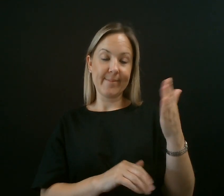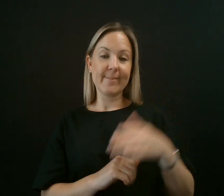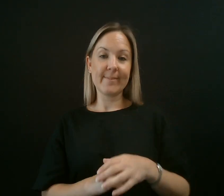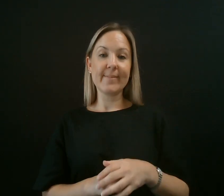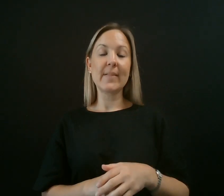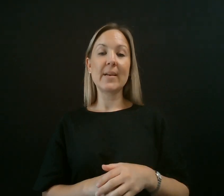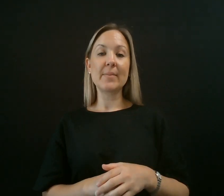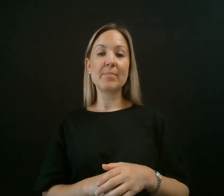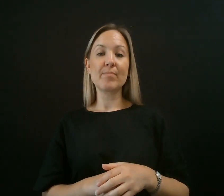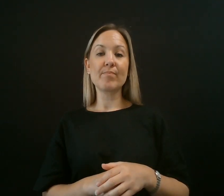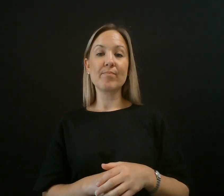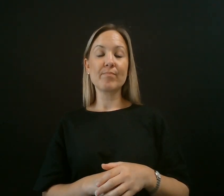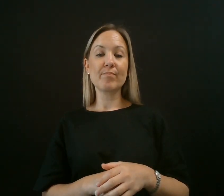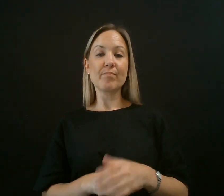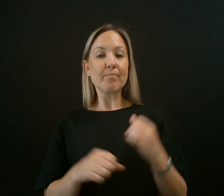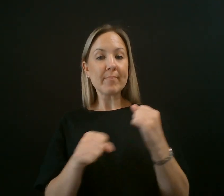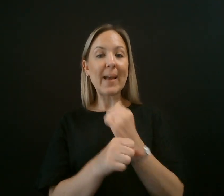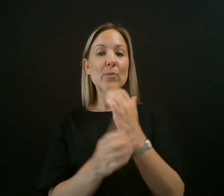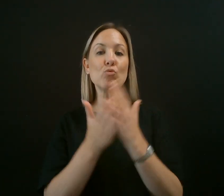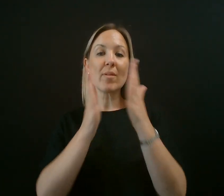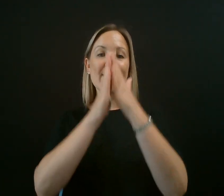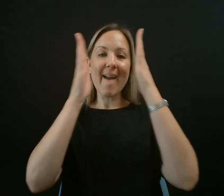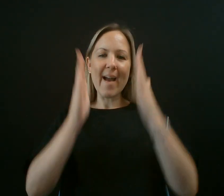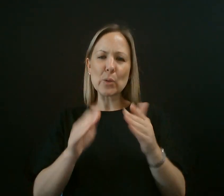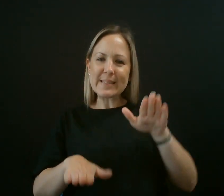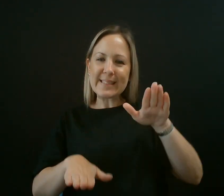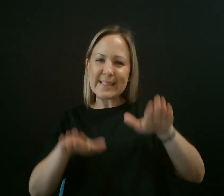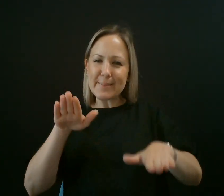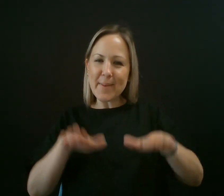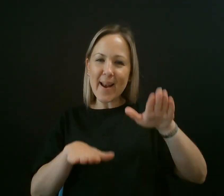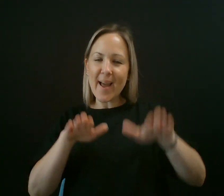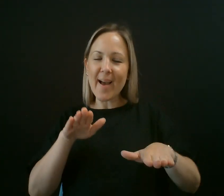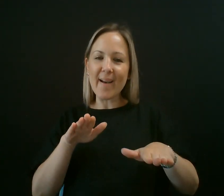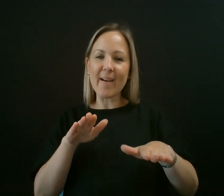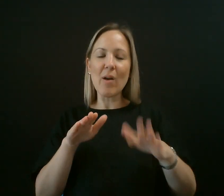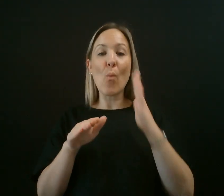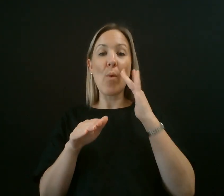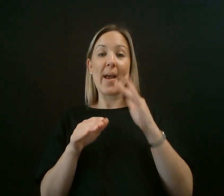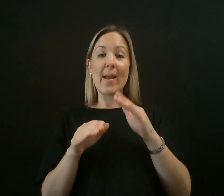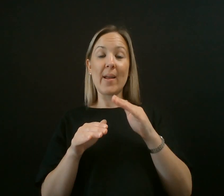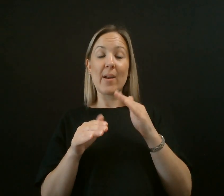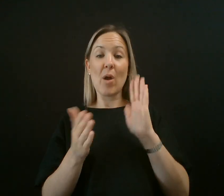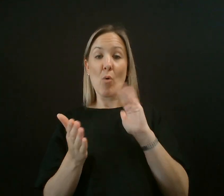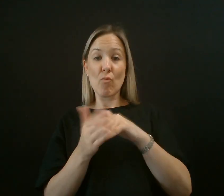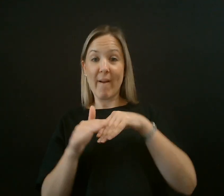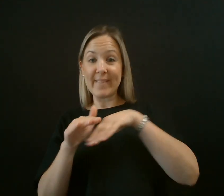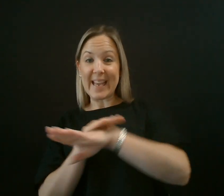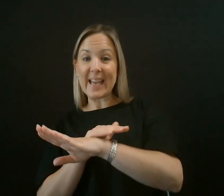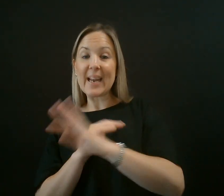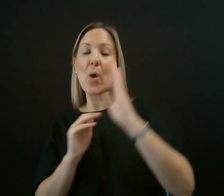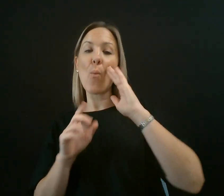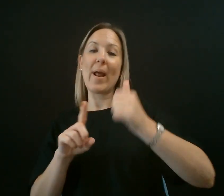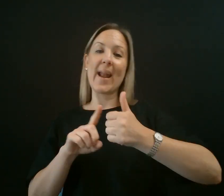to leave the premise in a similar condition to when you rented them, except for normal wear and tear.